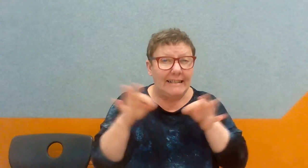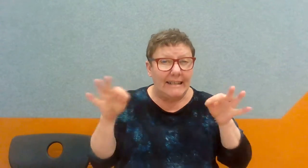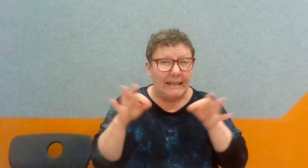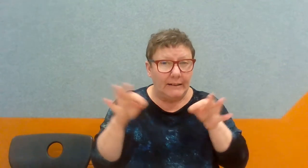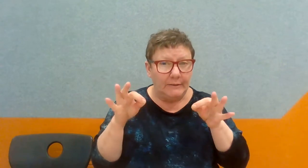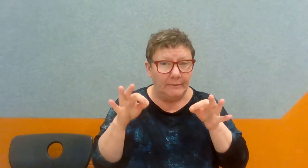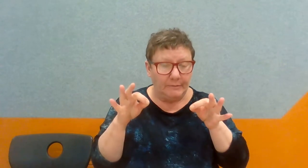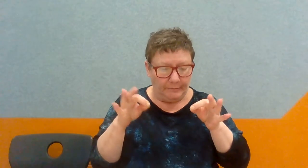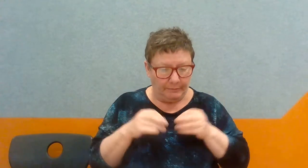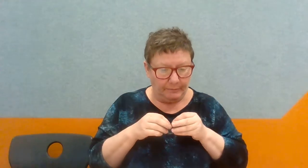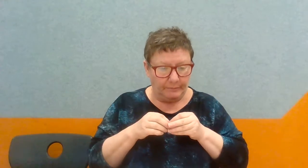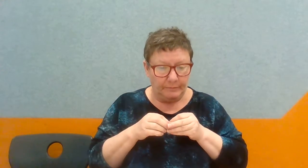Elastic.